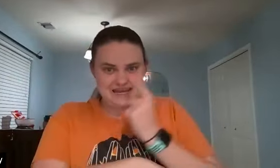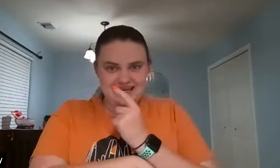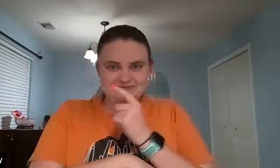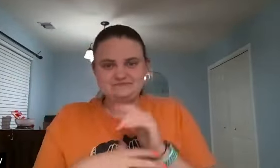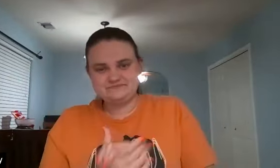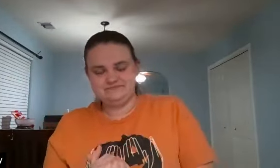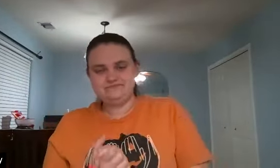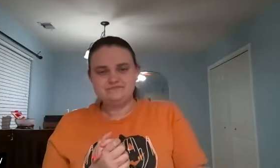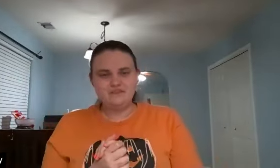day?